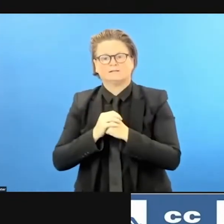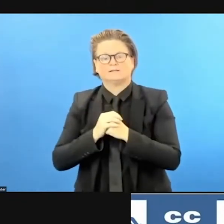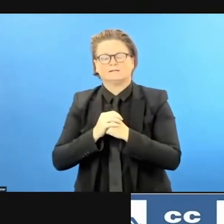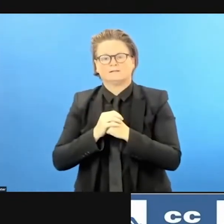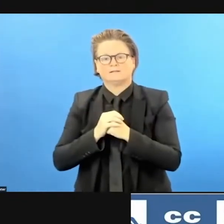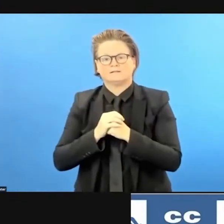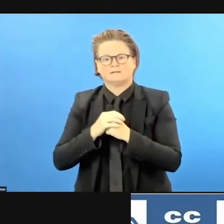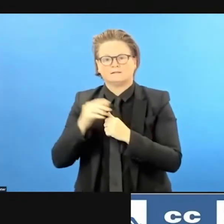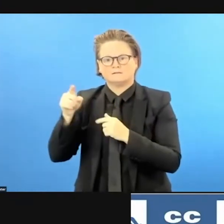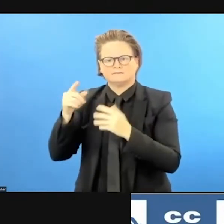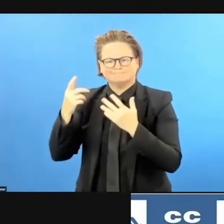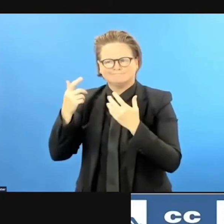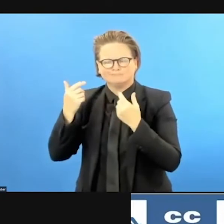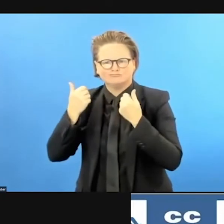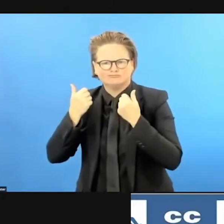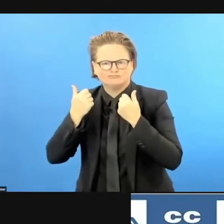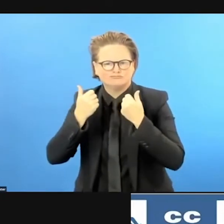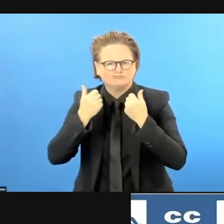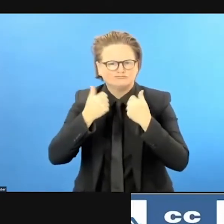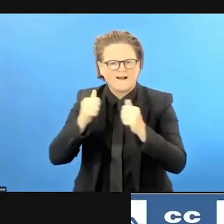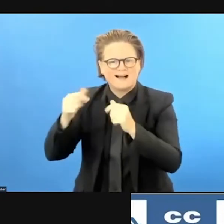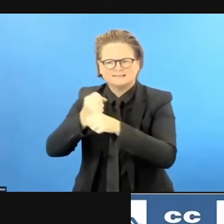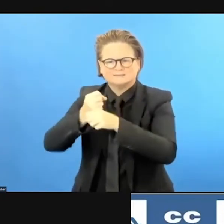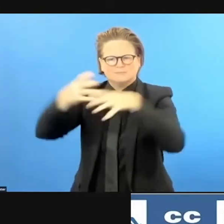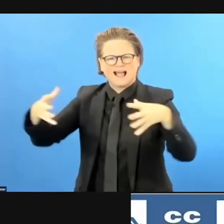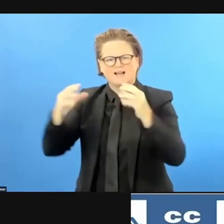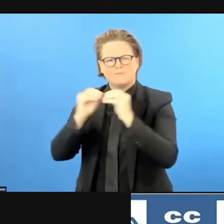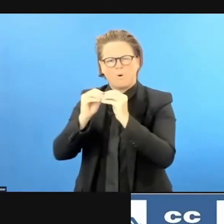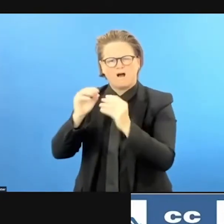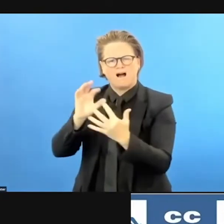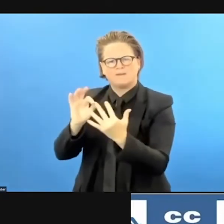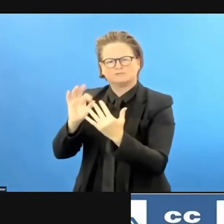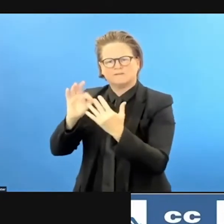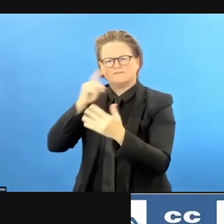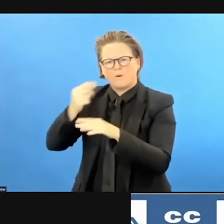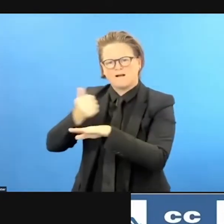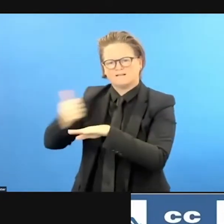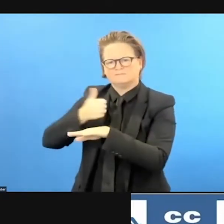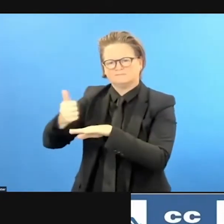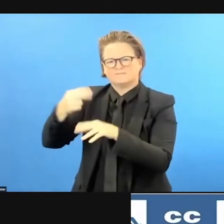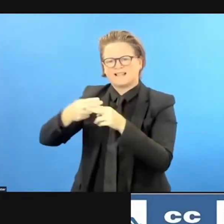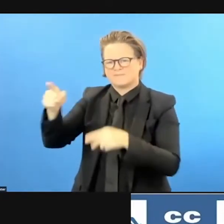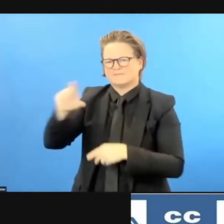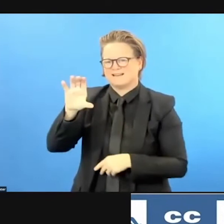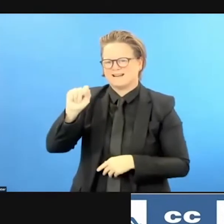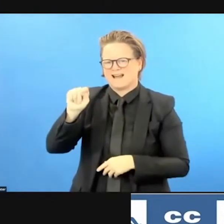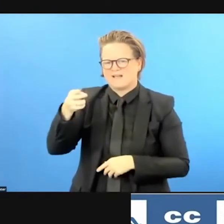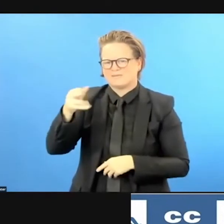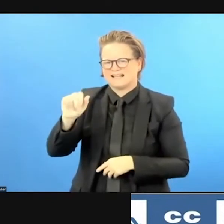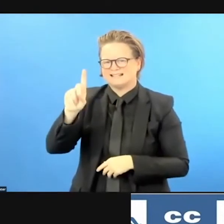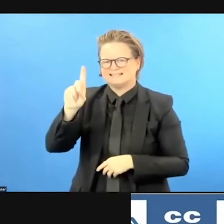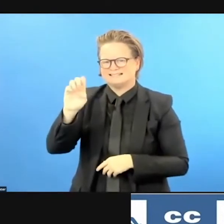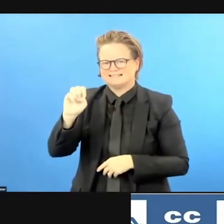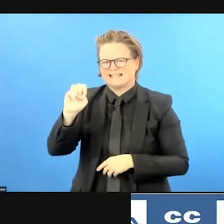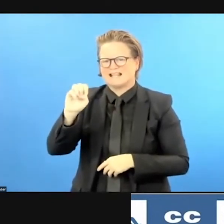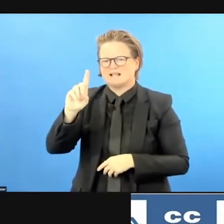transportation options. So from Kathy DeLuca, she says, if you're an Essential Trip Card user, Community Living